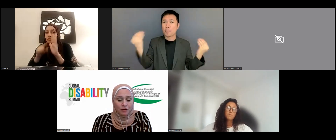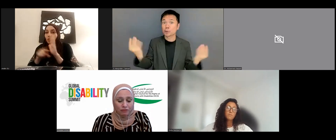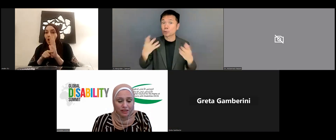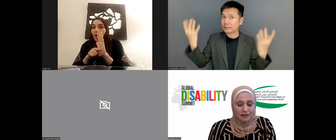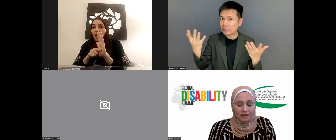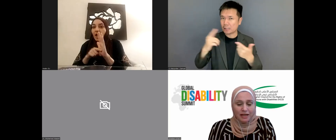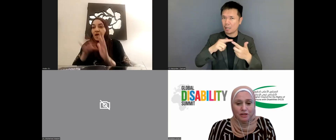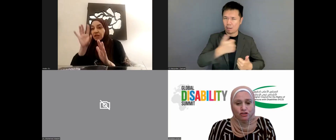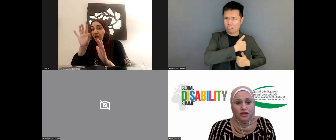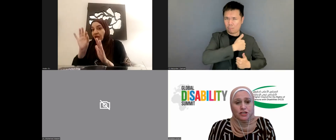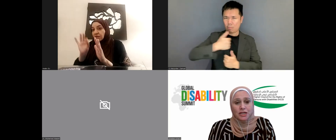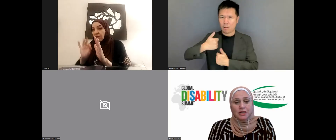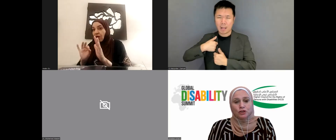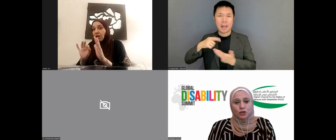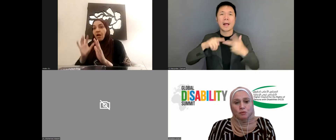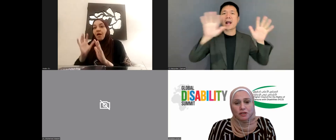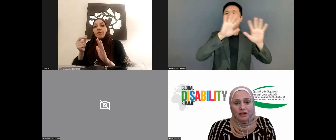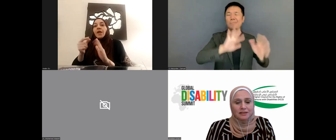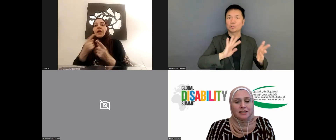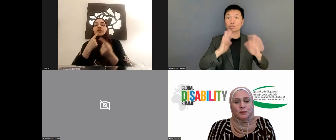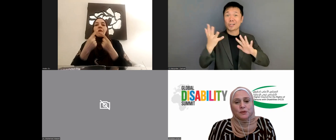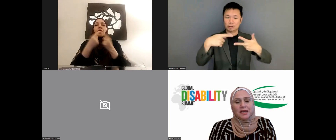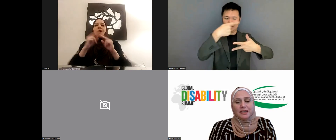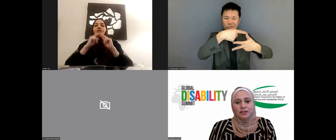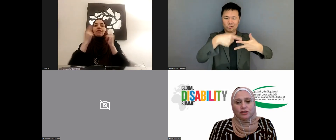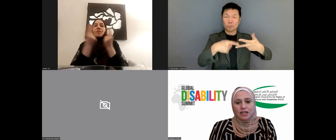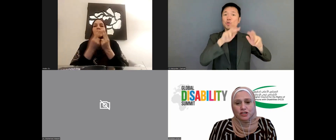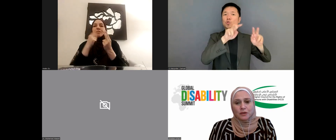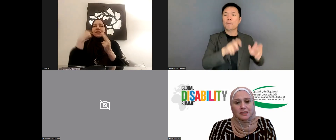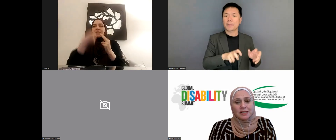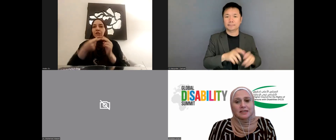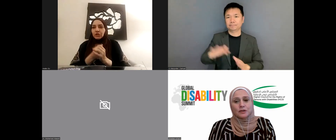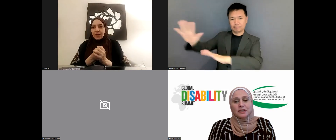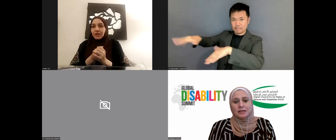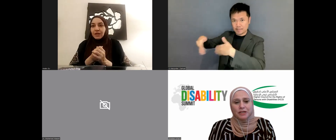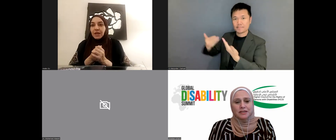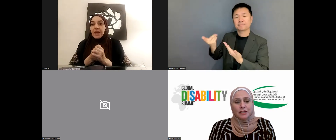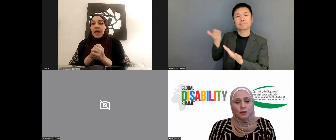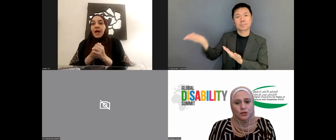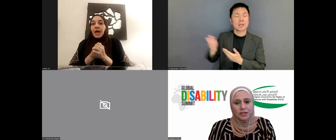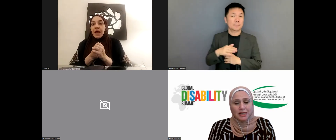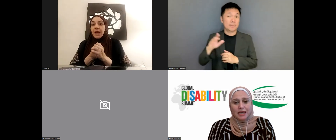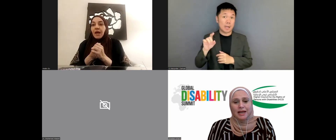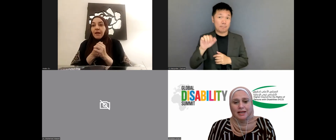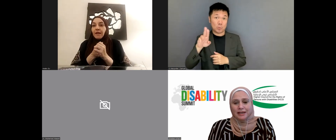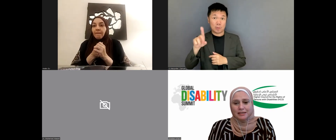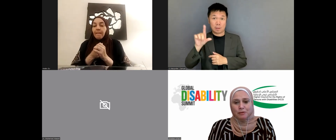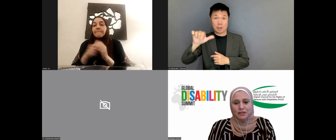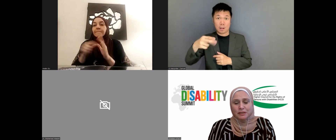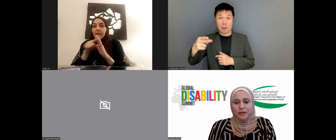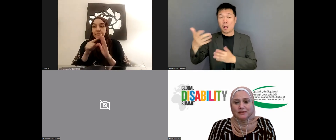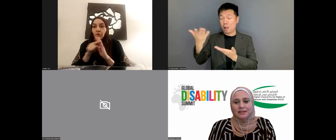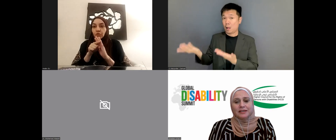armed conflict, climate change. Dr. Mustafa Atiyah, who is an international consultant on disability inclusion and